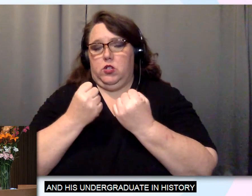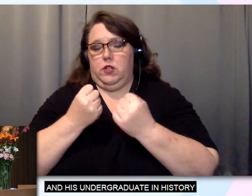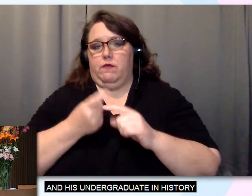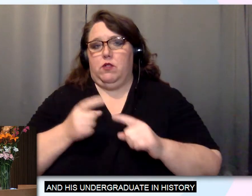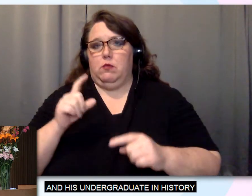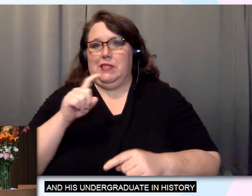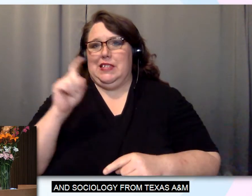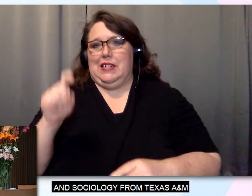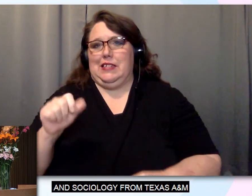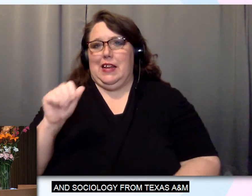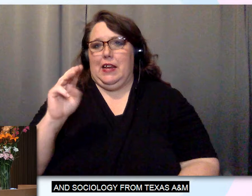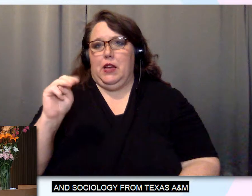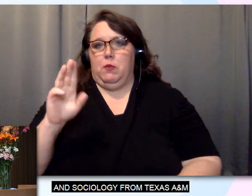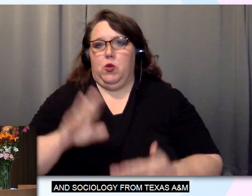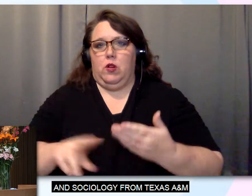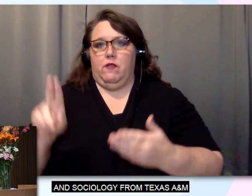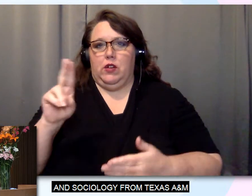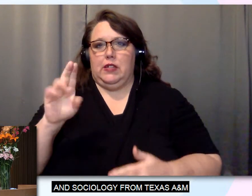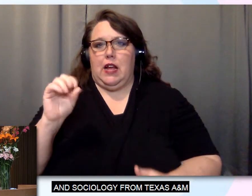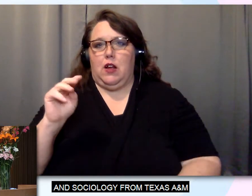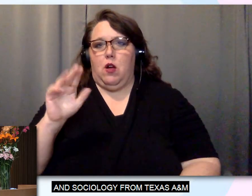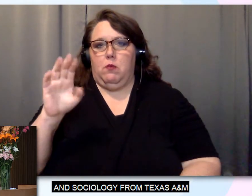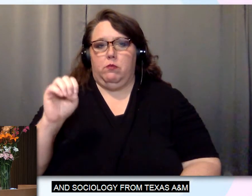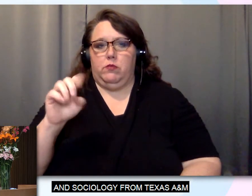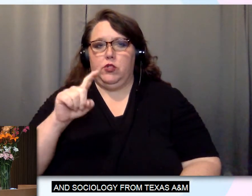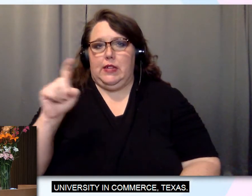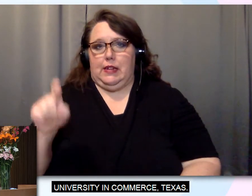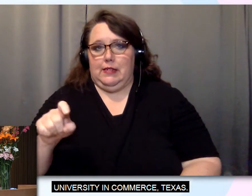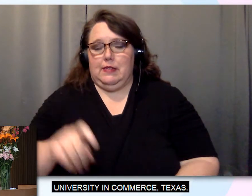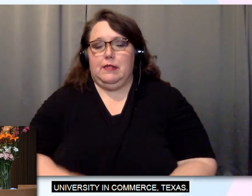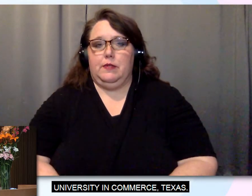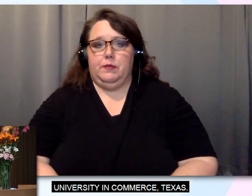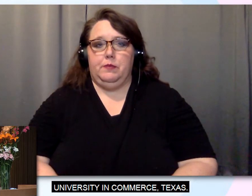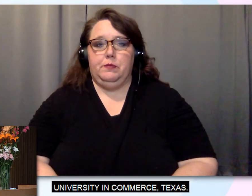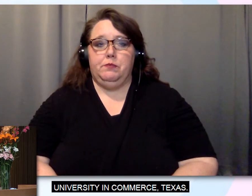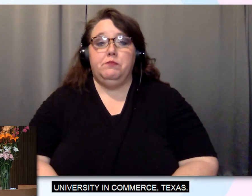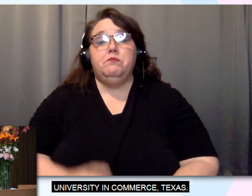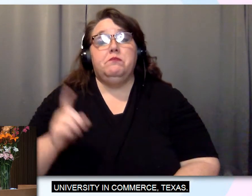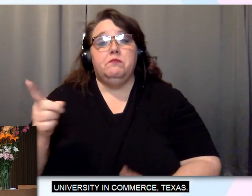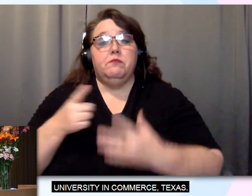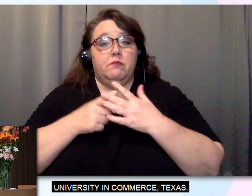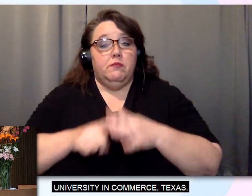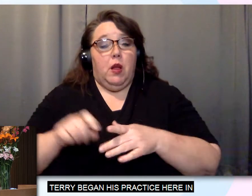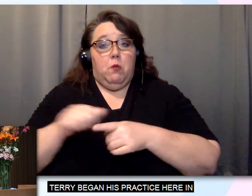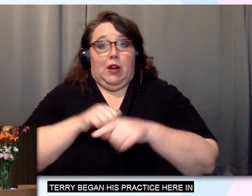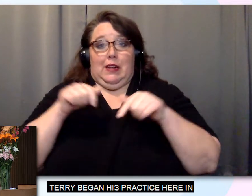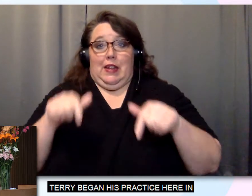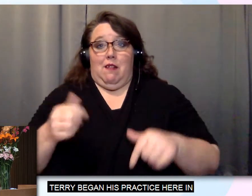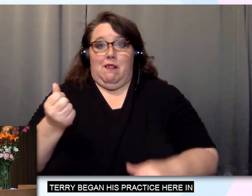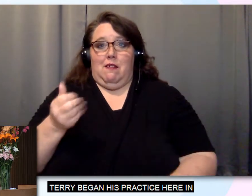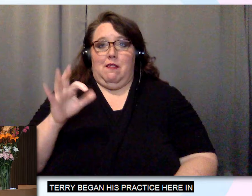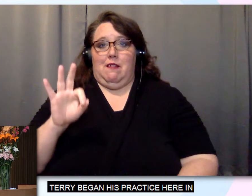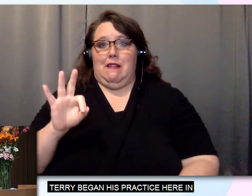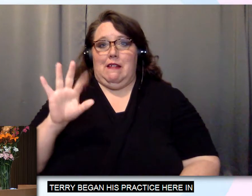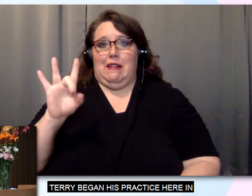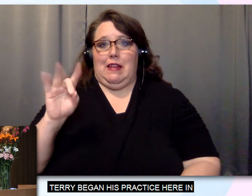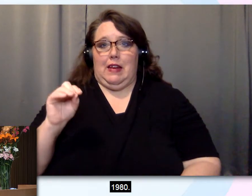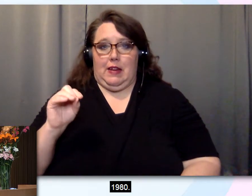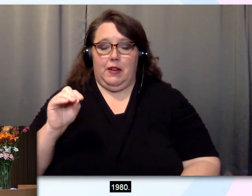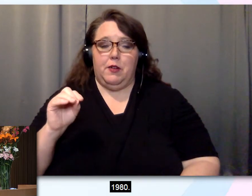and sociology from Texas A&M University in Commerce, Texas. Terry began his practice here